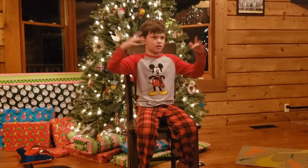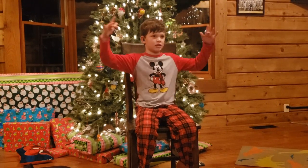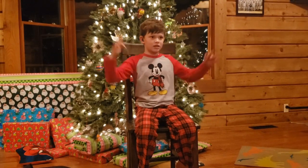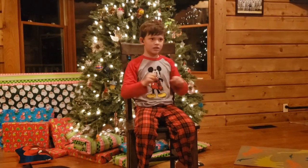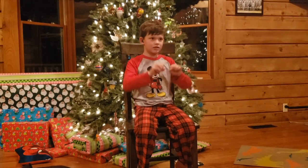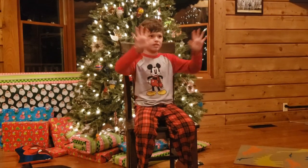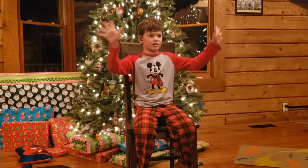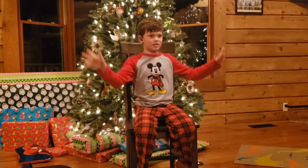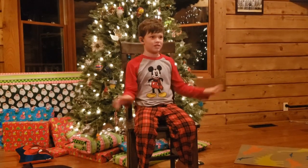shine.